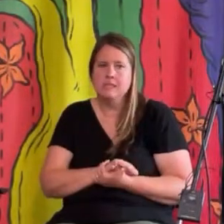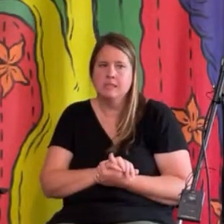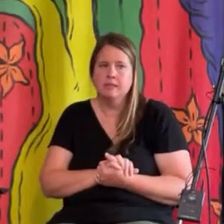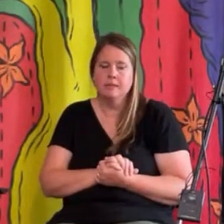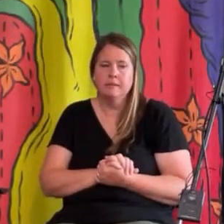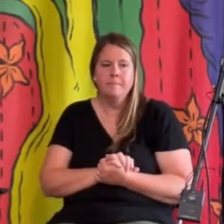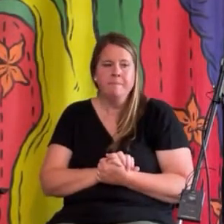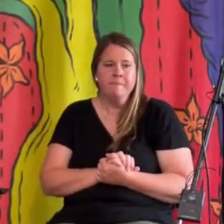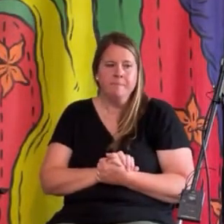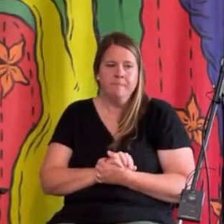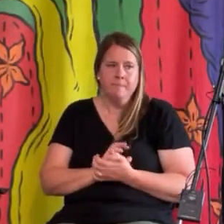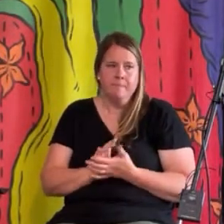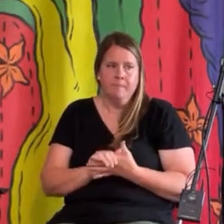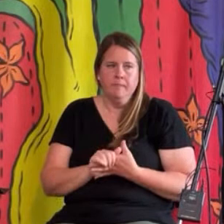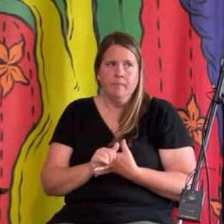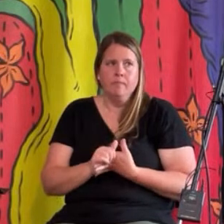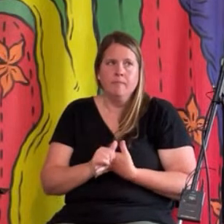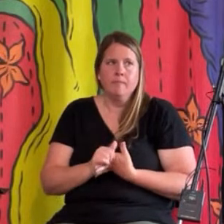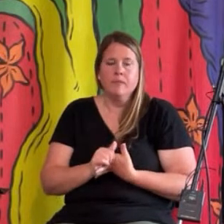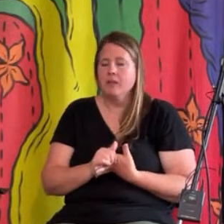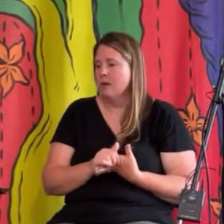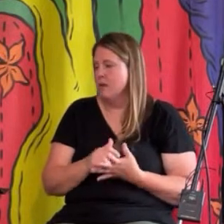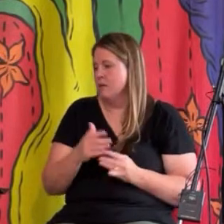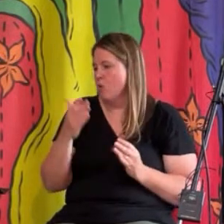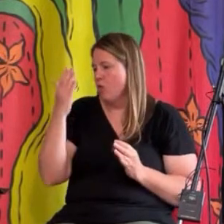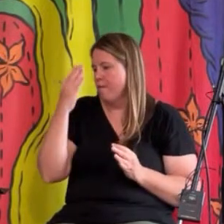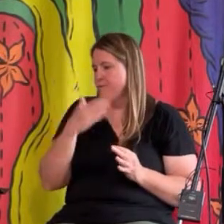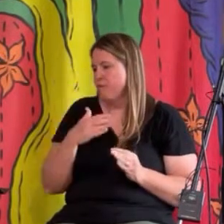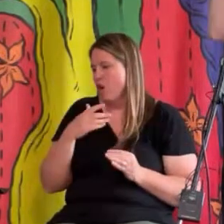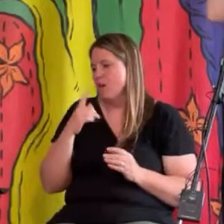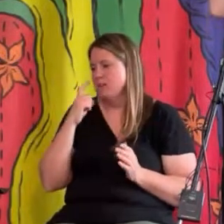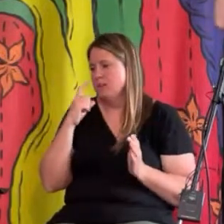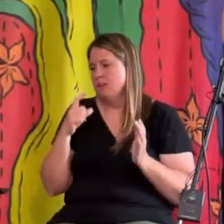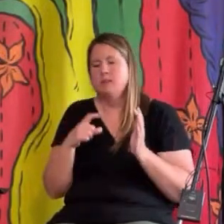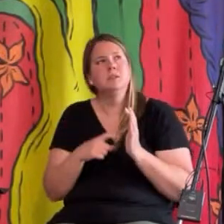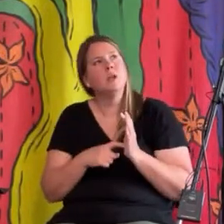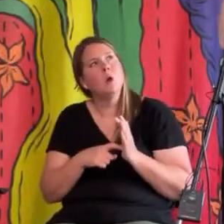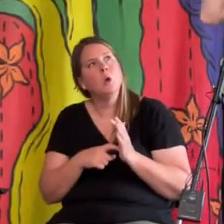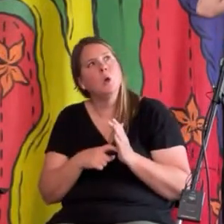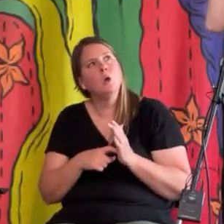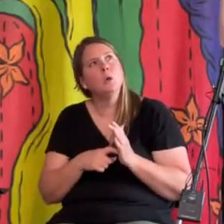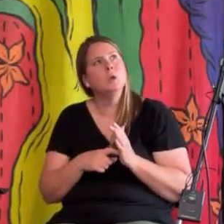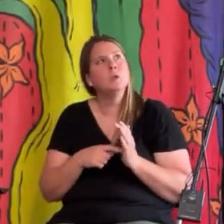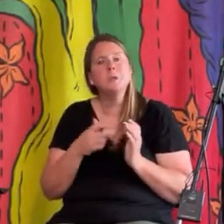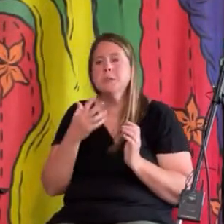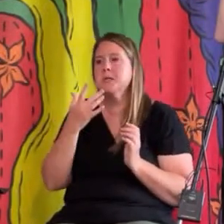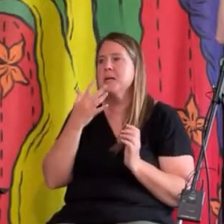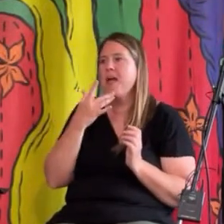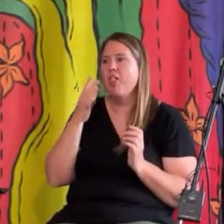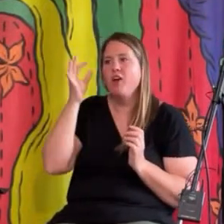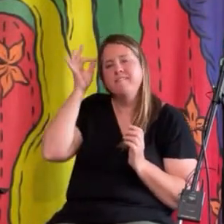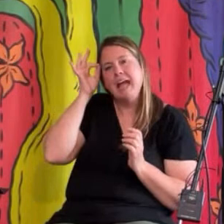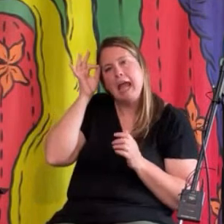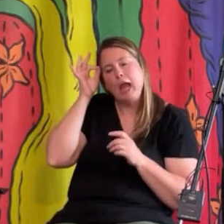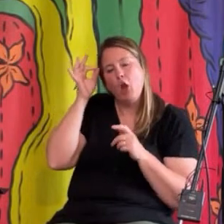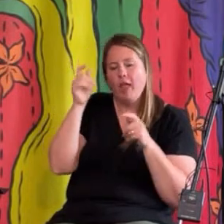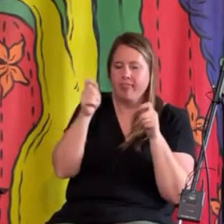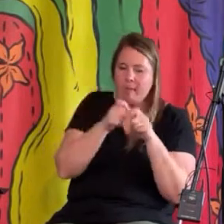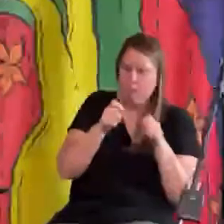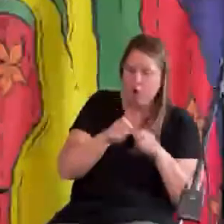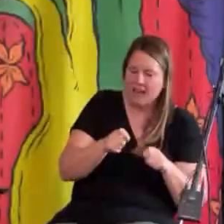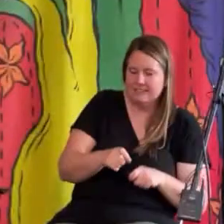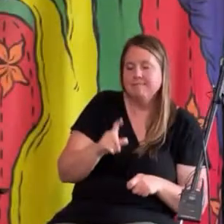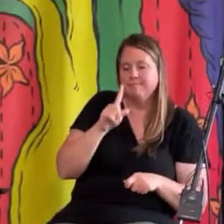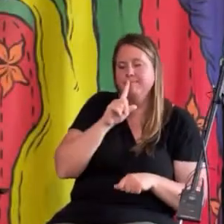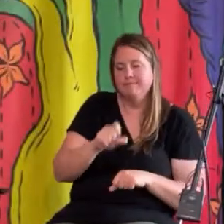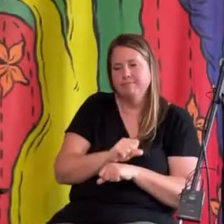So the front cover here, you might notice a certain resemblance in color between the hair and the braid. This is